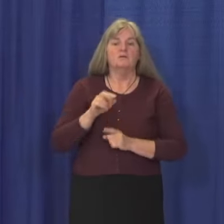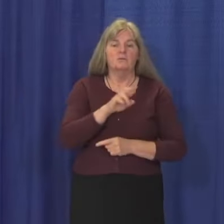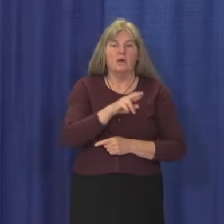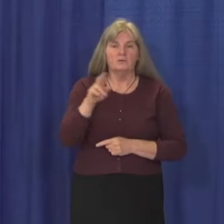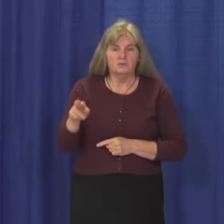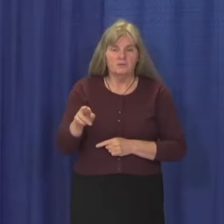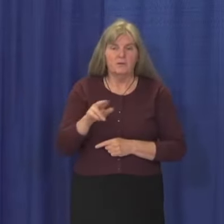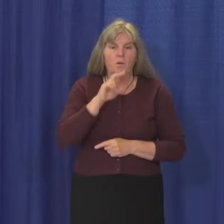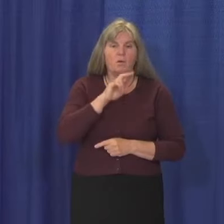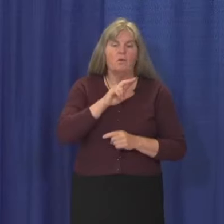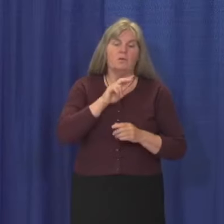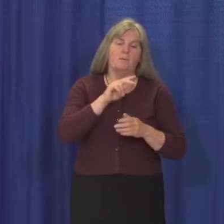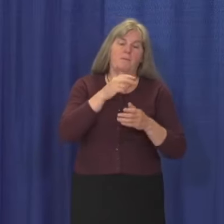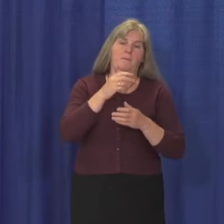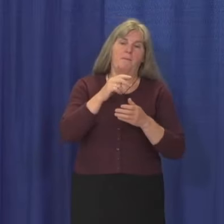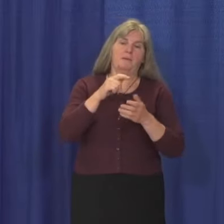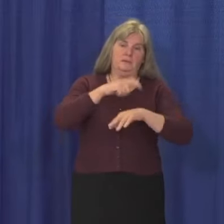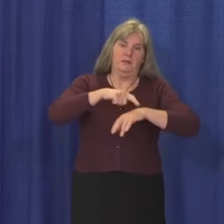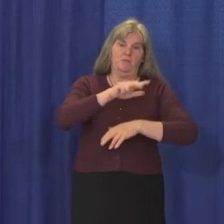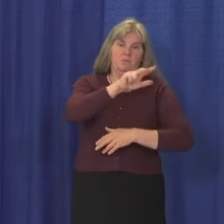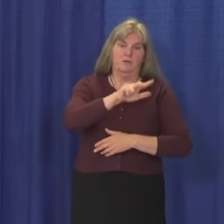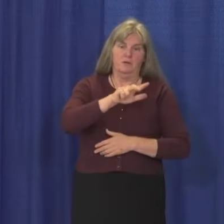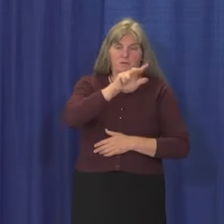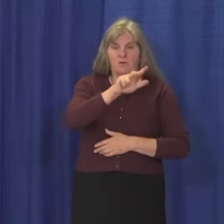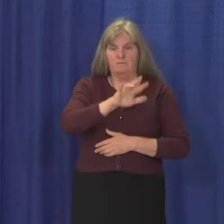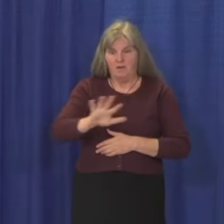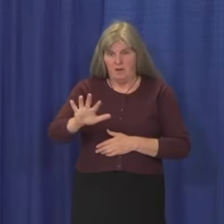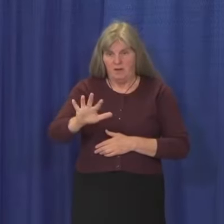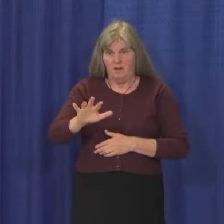from 3 to 5 and at the Ross River School.